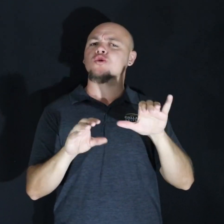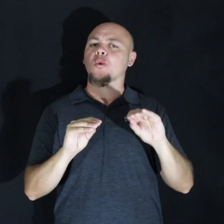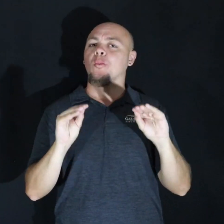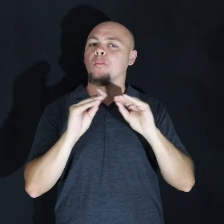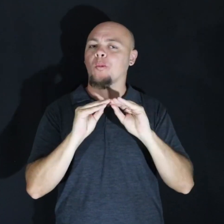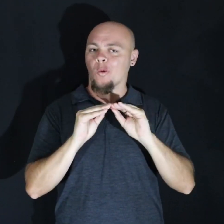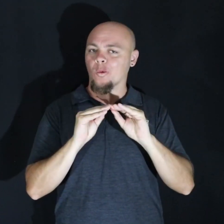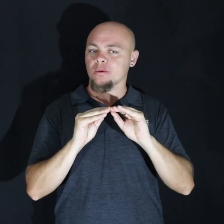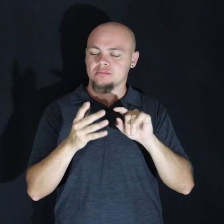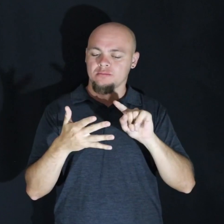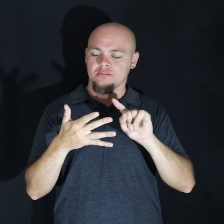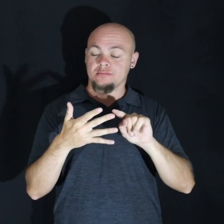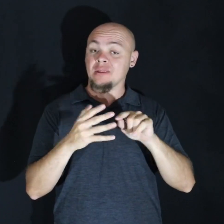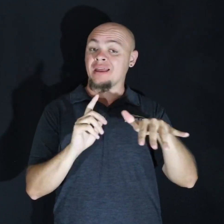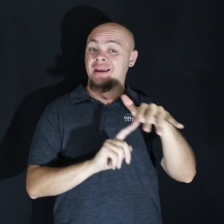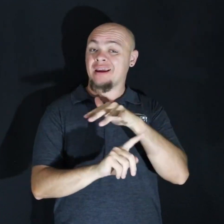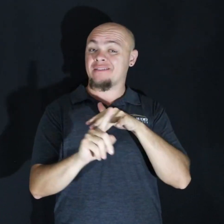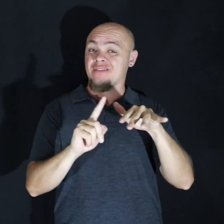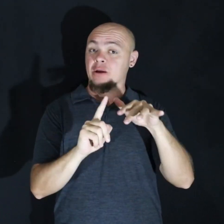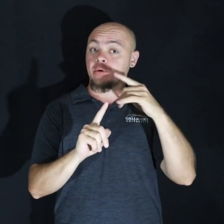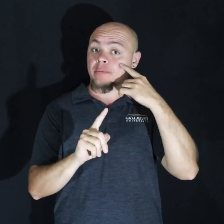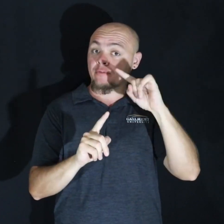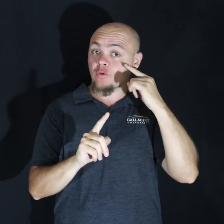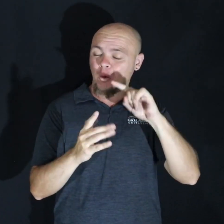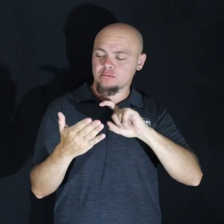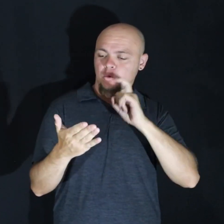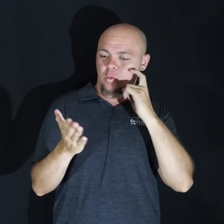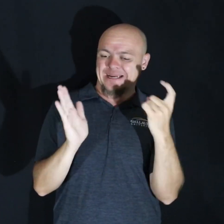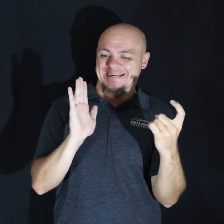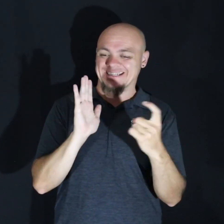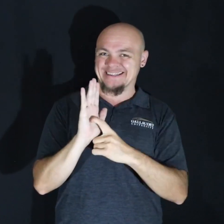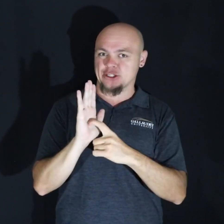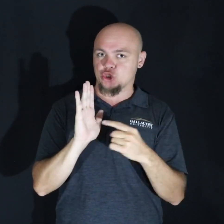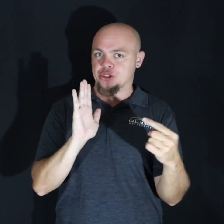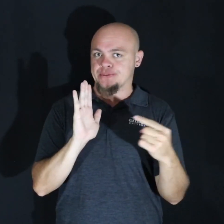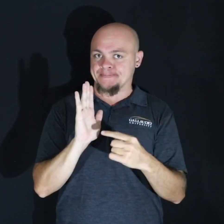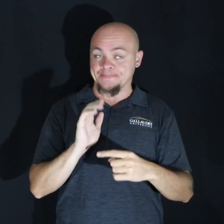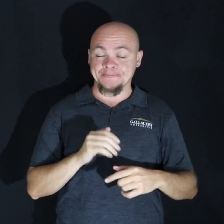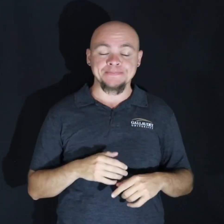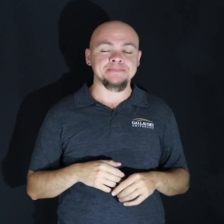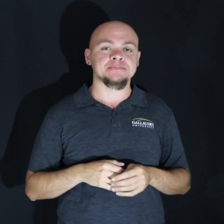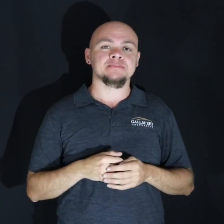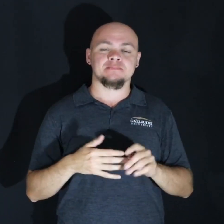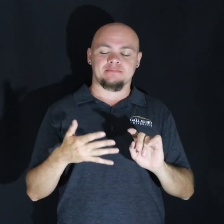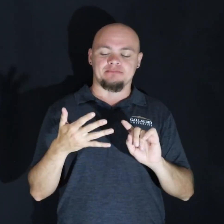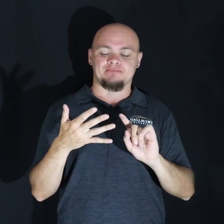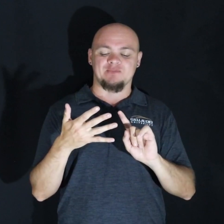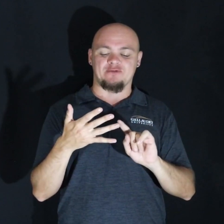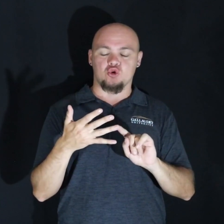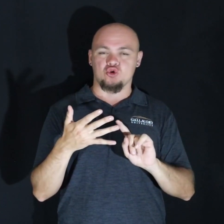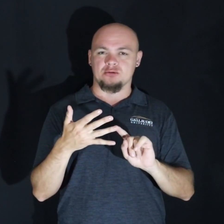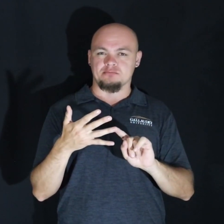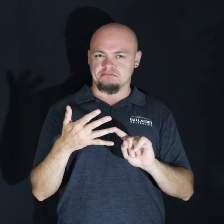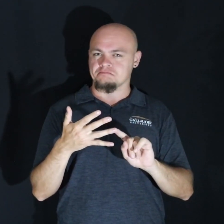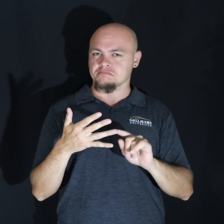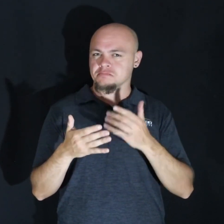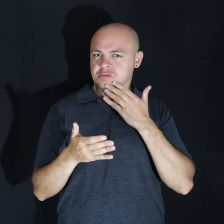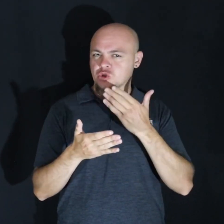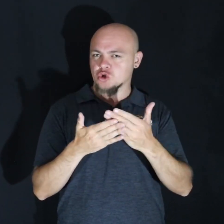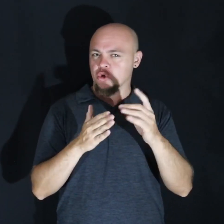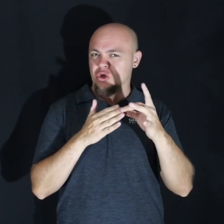3 is an environment of recognition. Now, number 4 is good